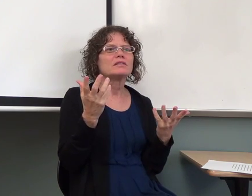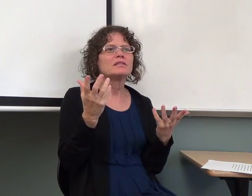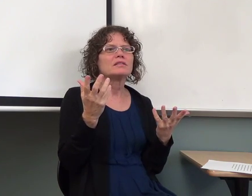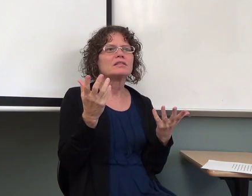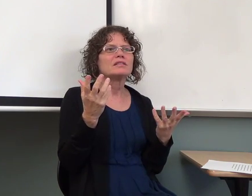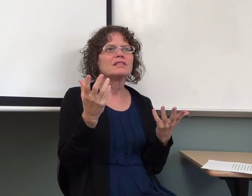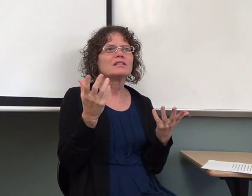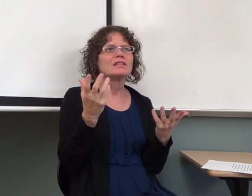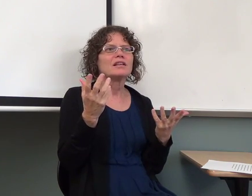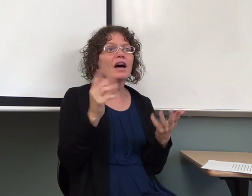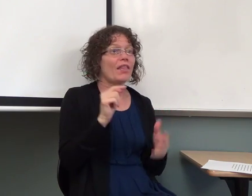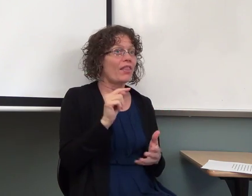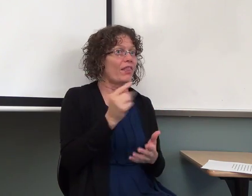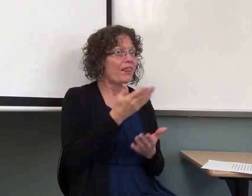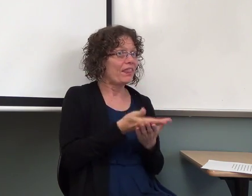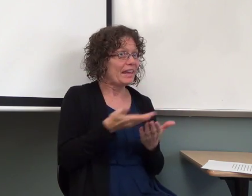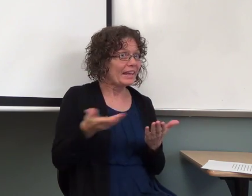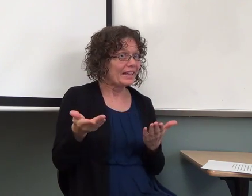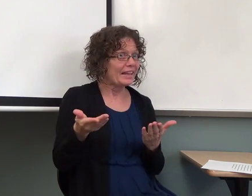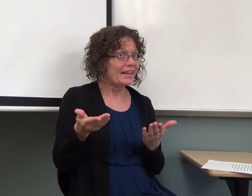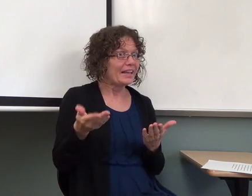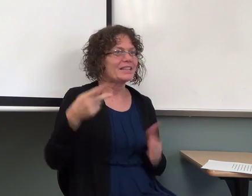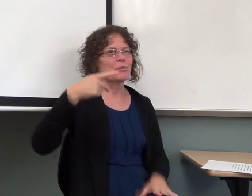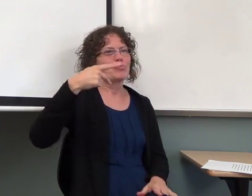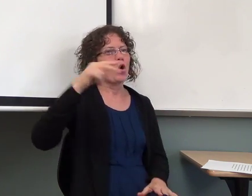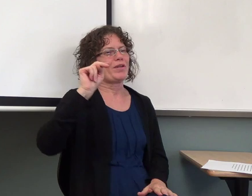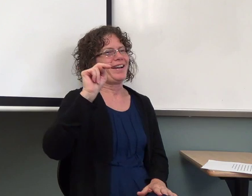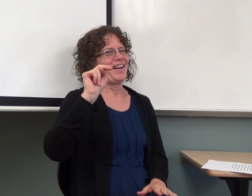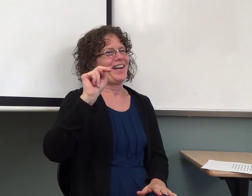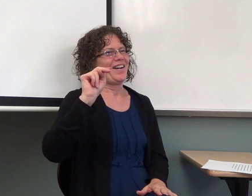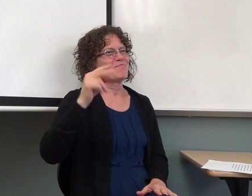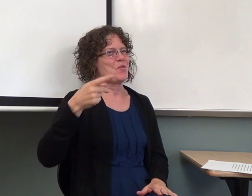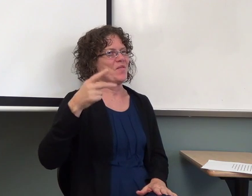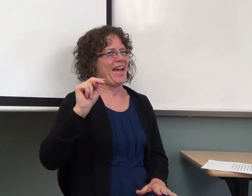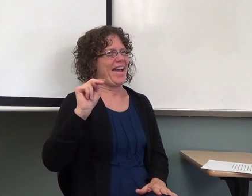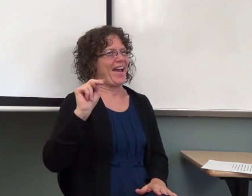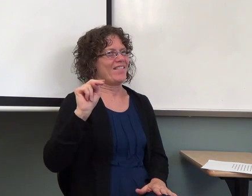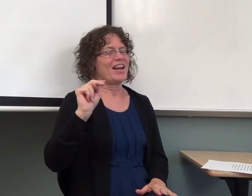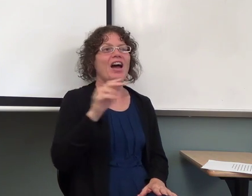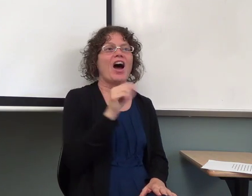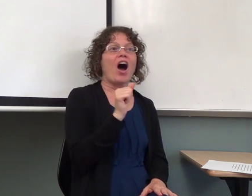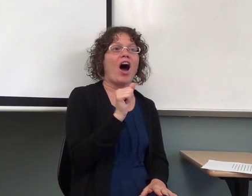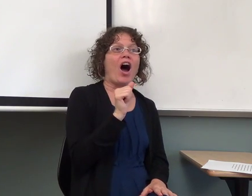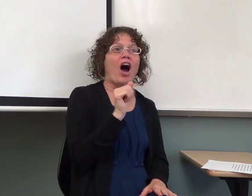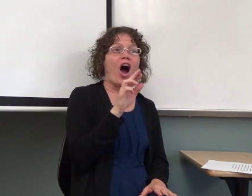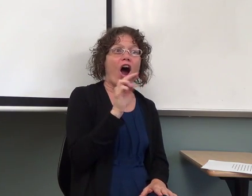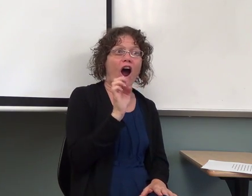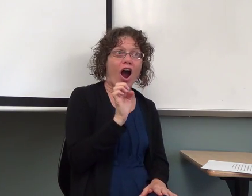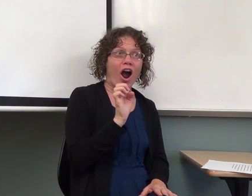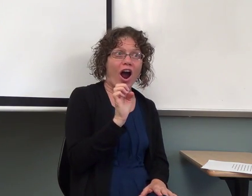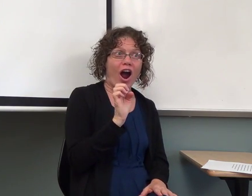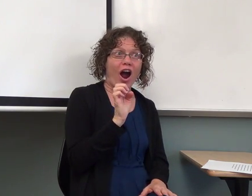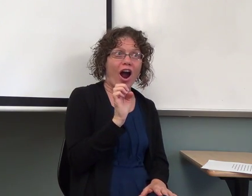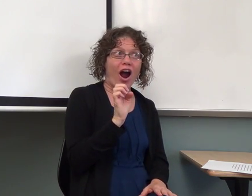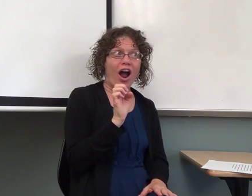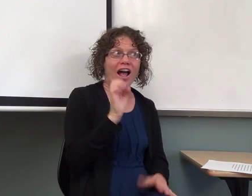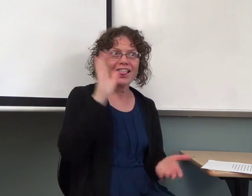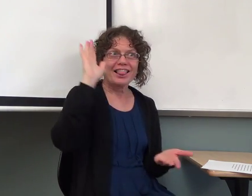Thing. A thing? It is a pronoun. Are. No. Less. No.